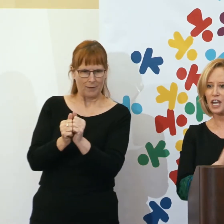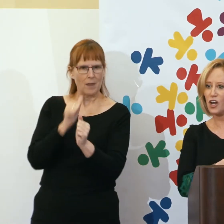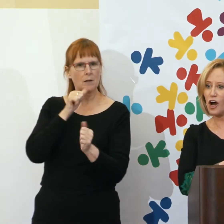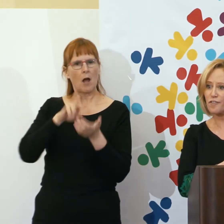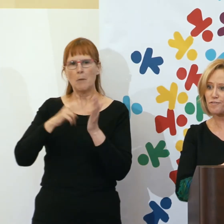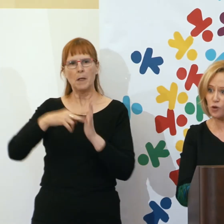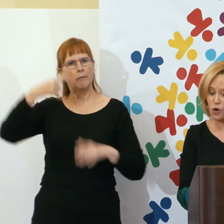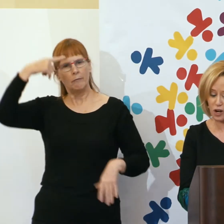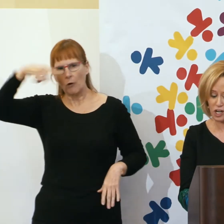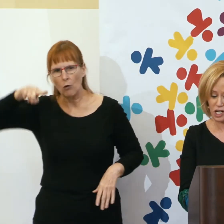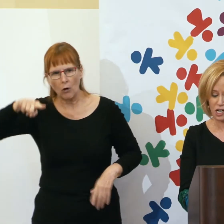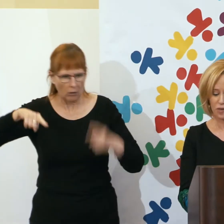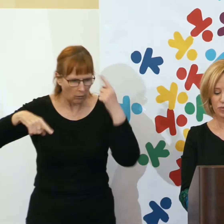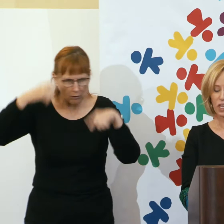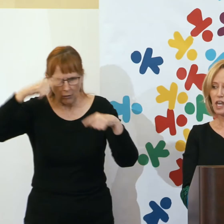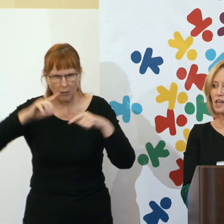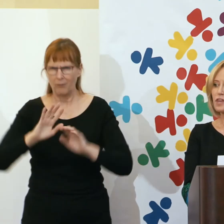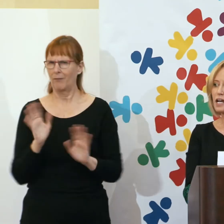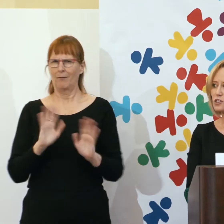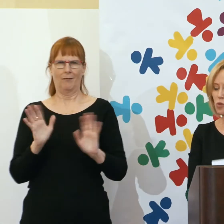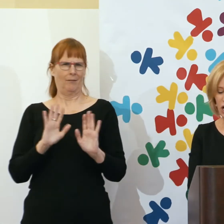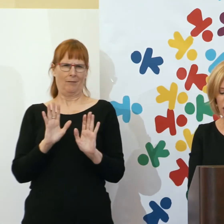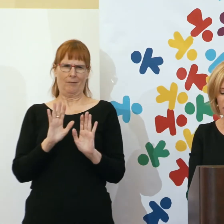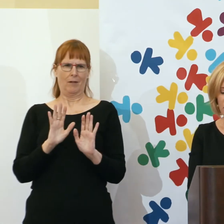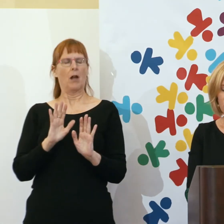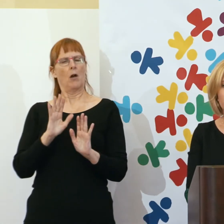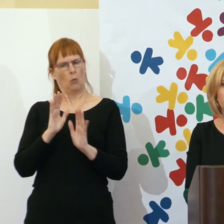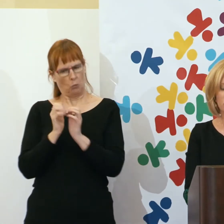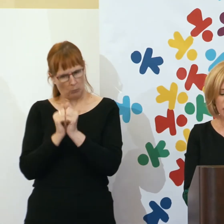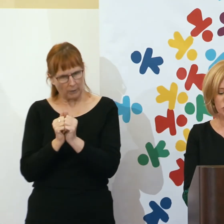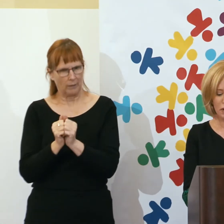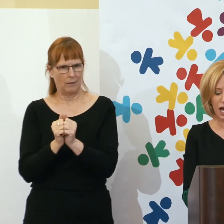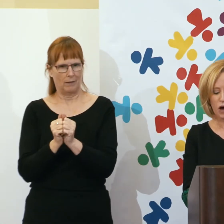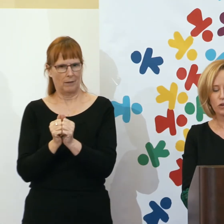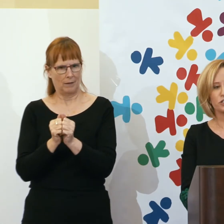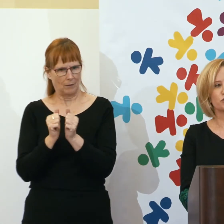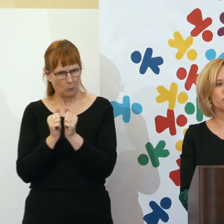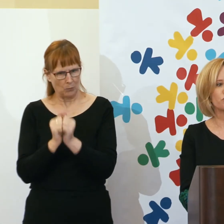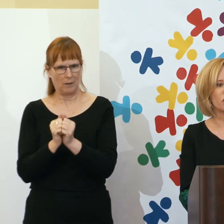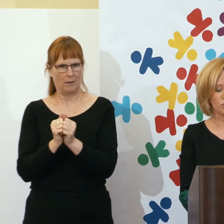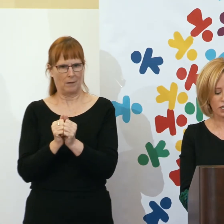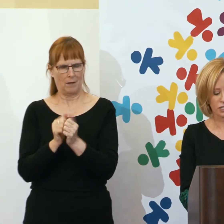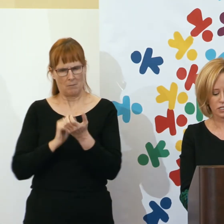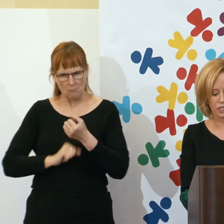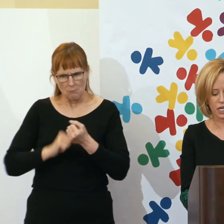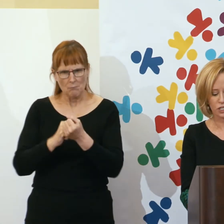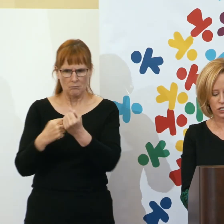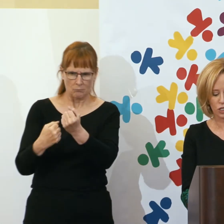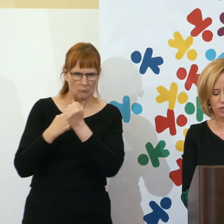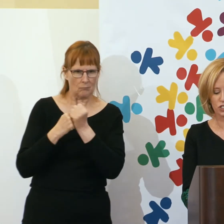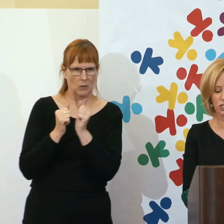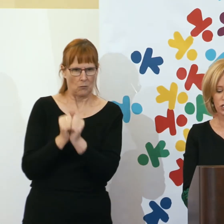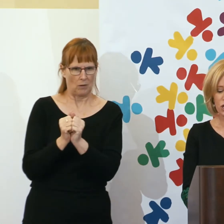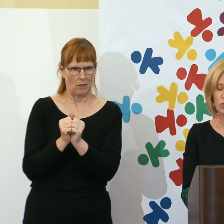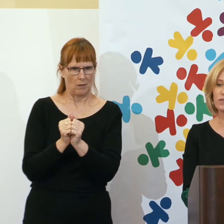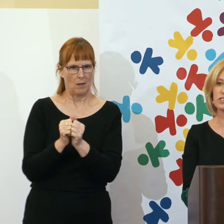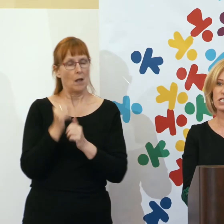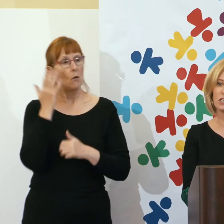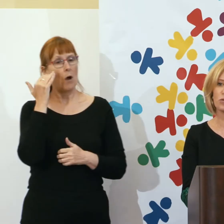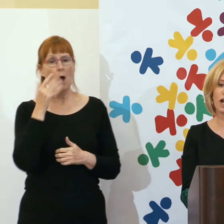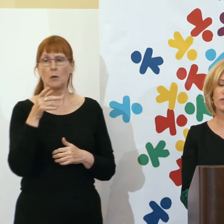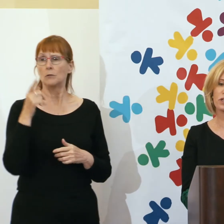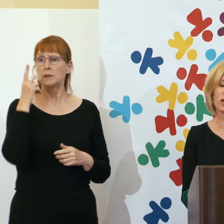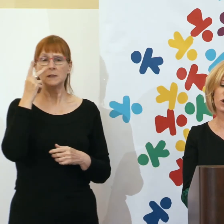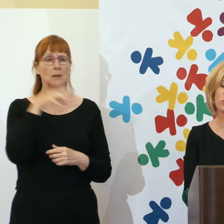with and not for. That's why there's such power in truth and reconciliation commissions